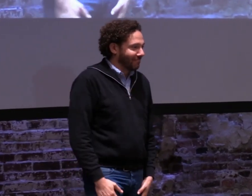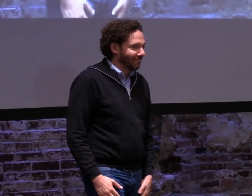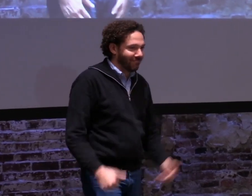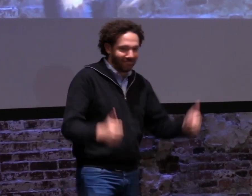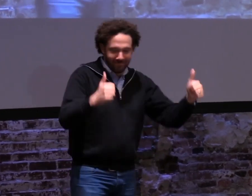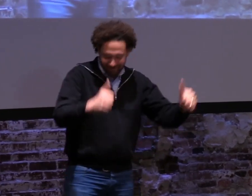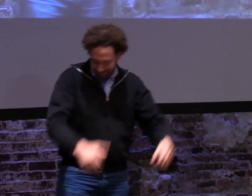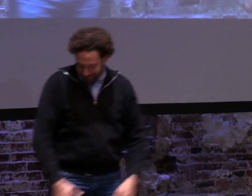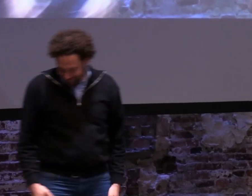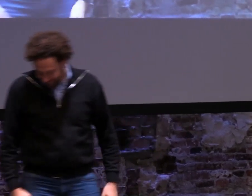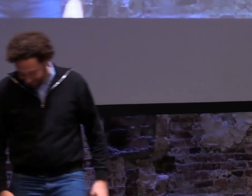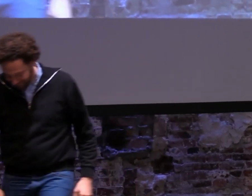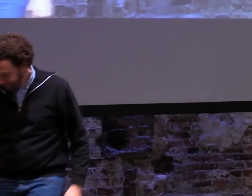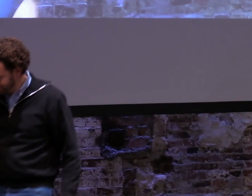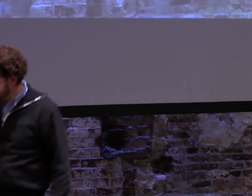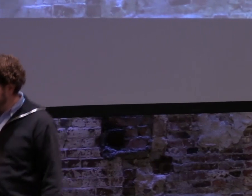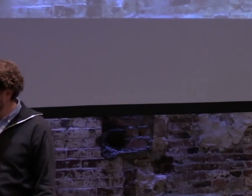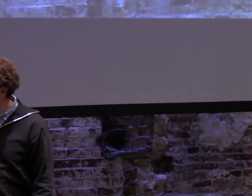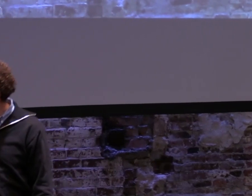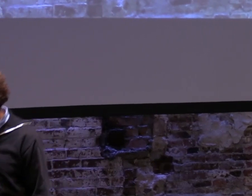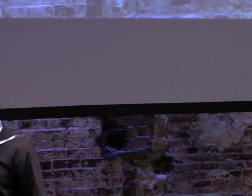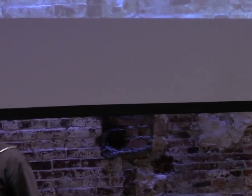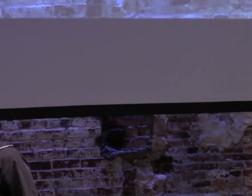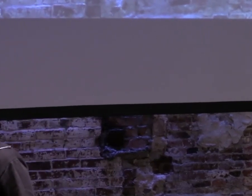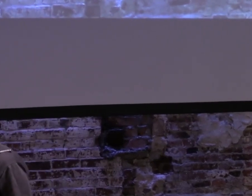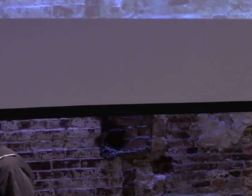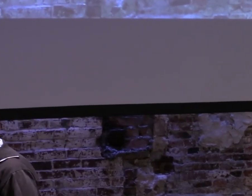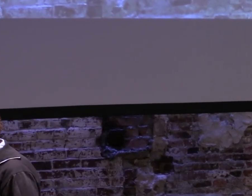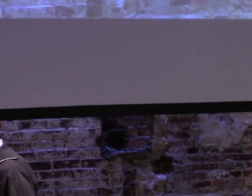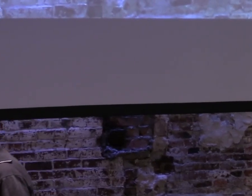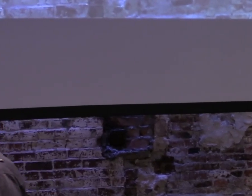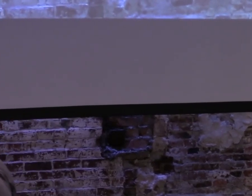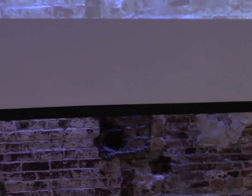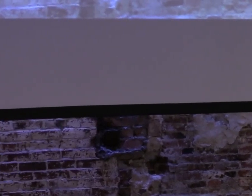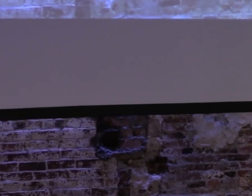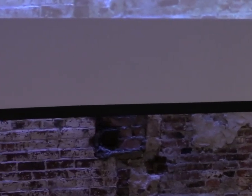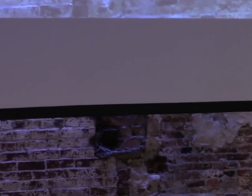bags, pull out your personal item, your artifact, and get ready for the next part of the session.